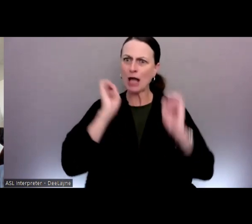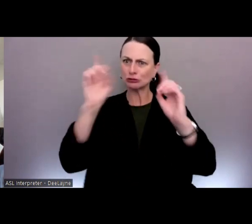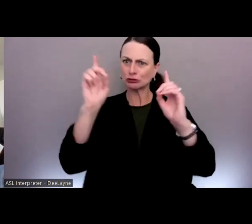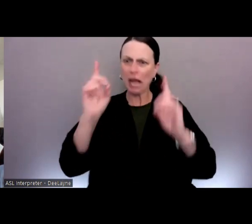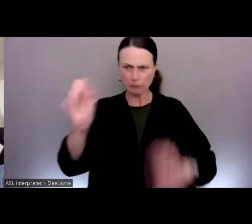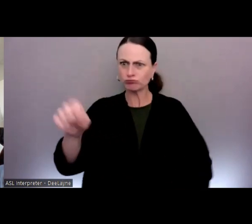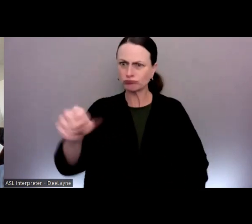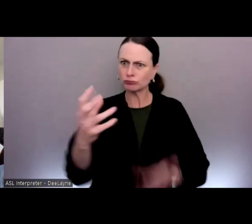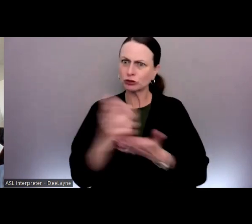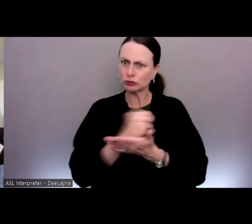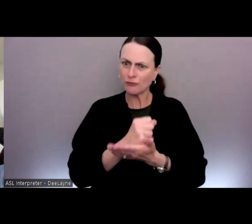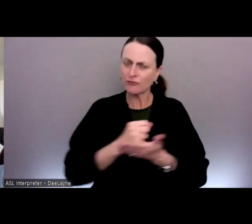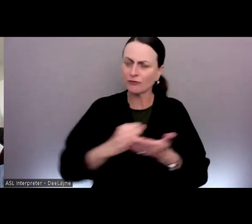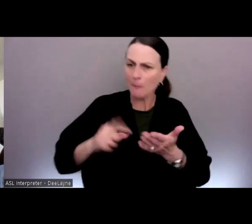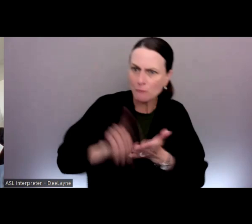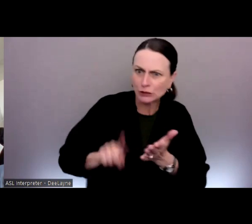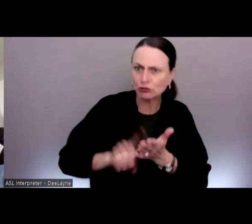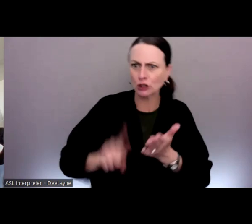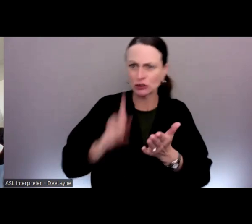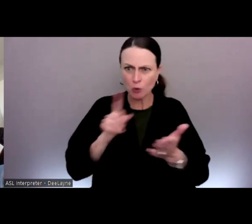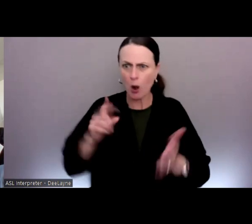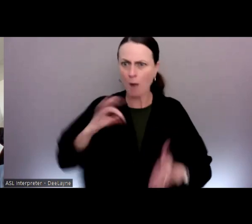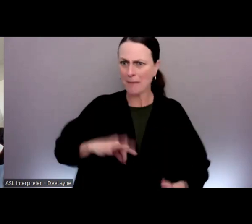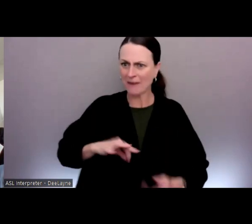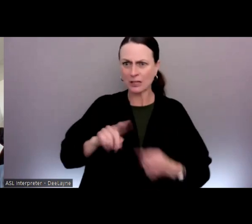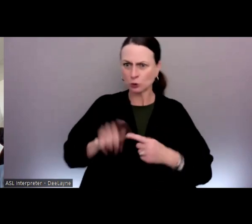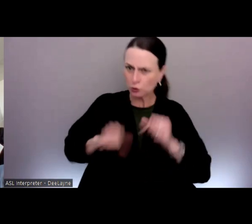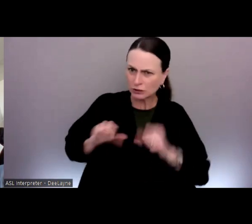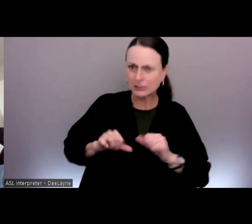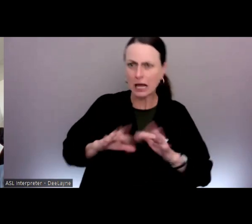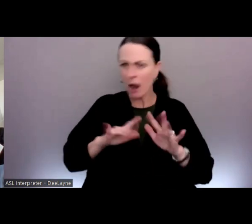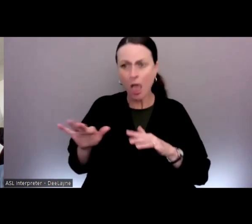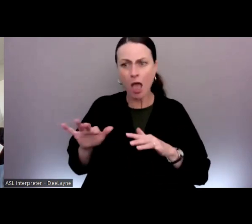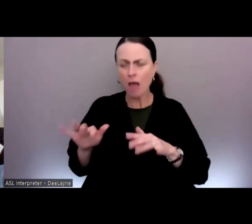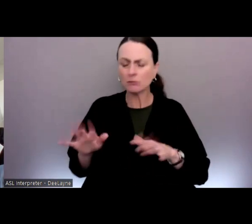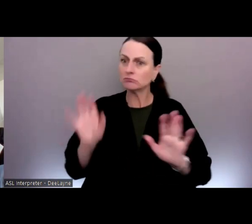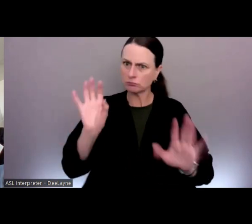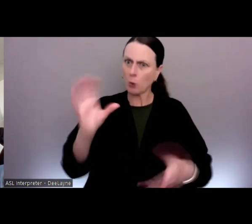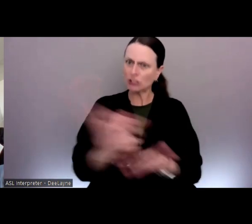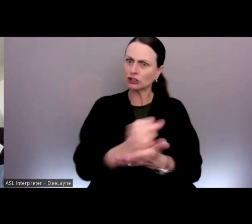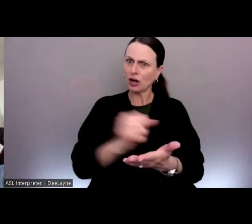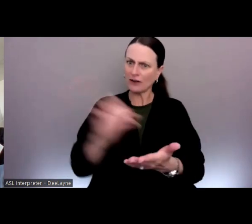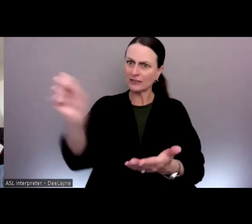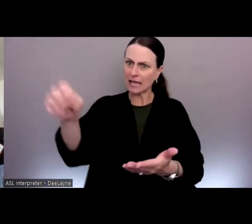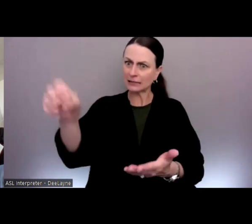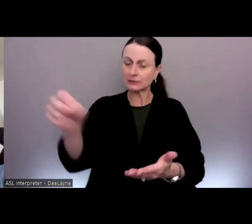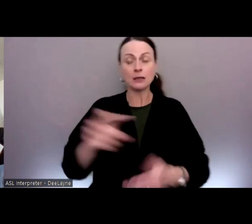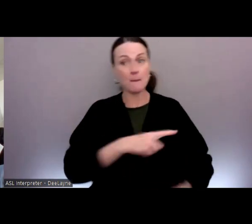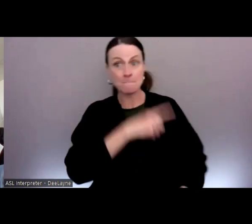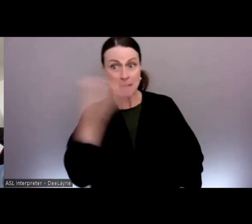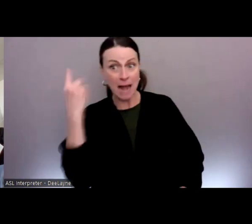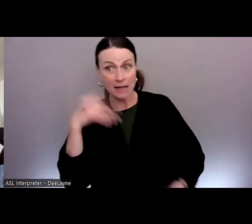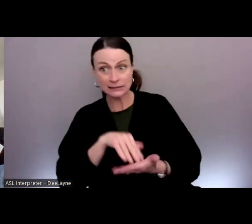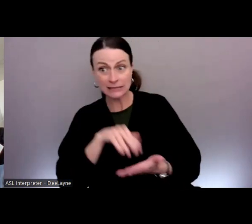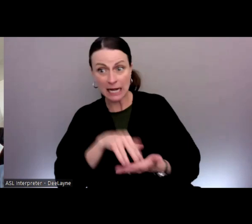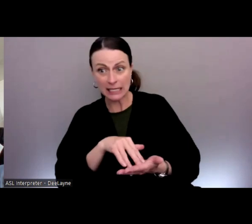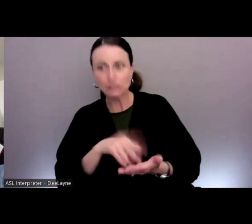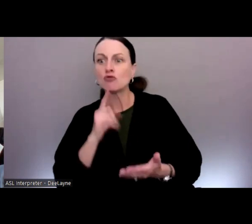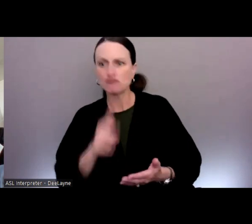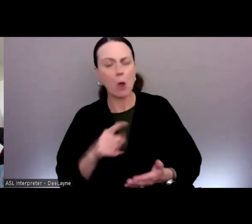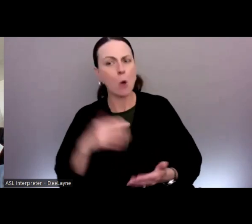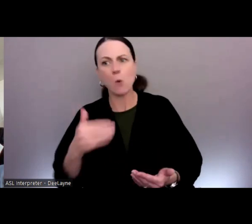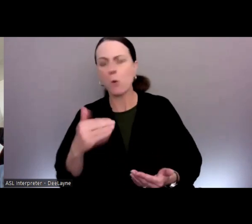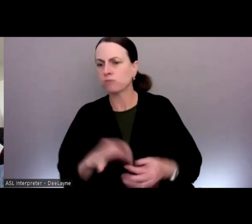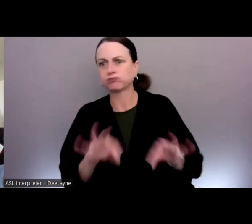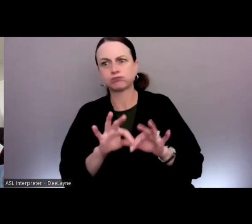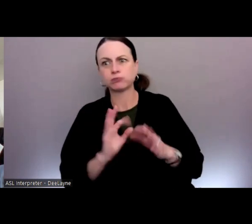conduct research for the betterment of society according to our views. And Black studies is a critical intervention in the